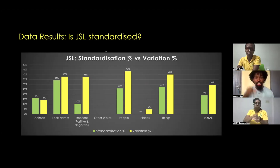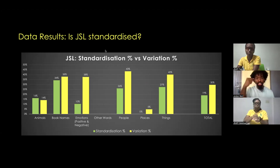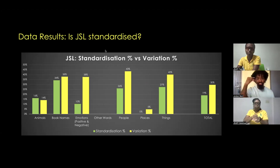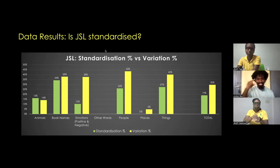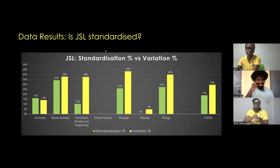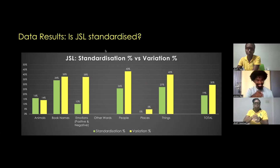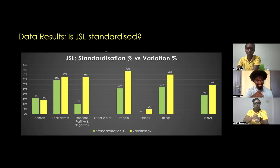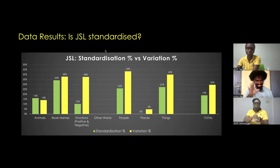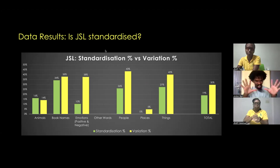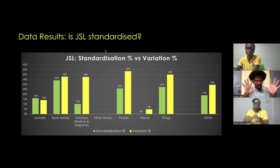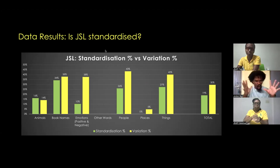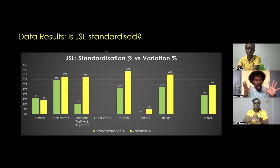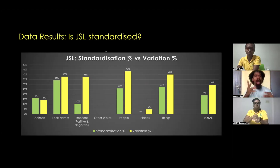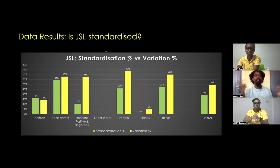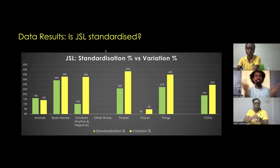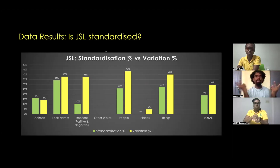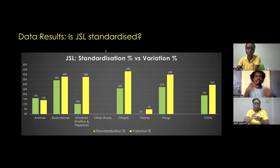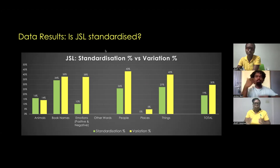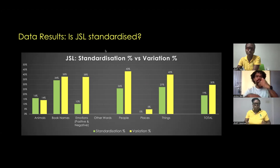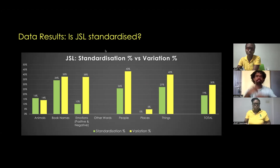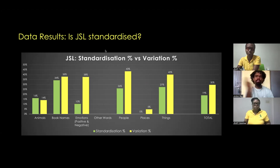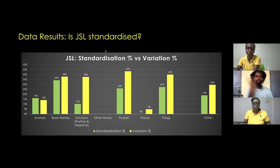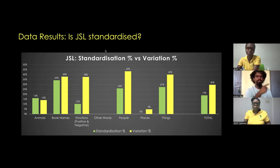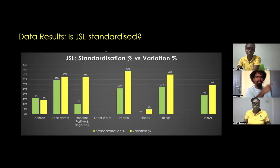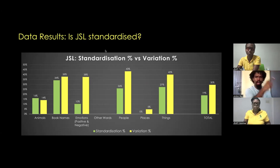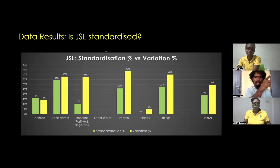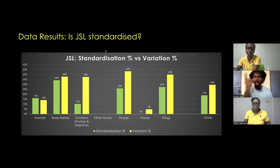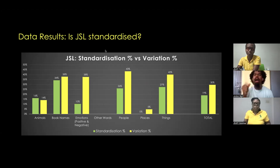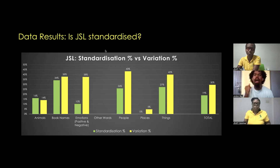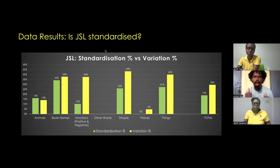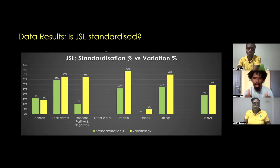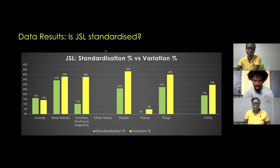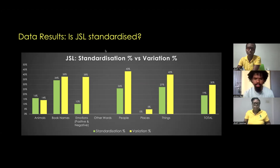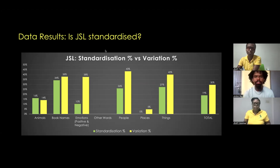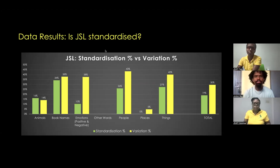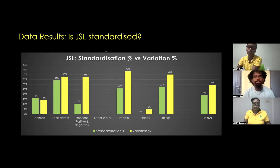You notice when we do the total, when we do the tally of all